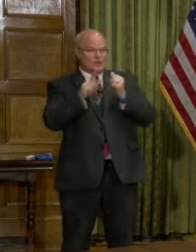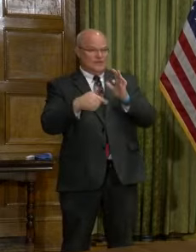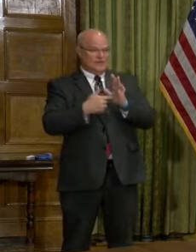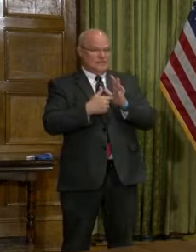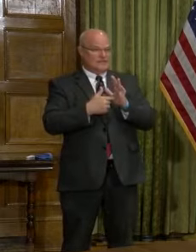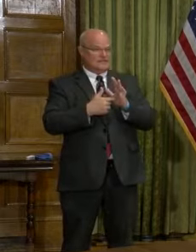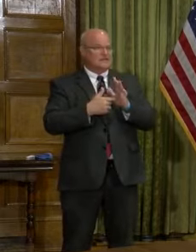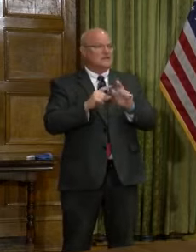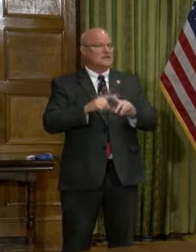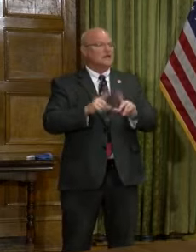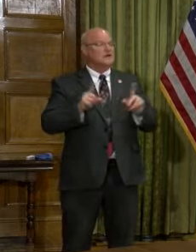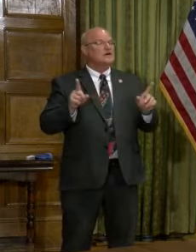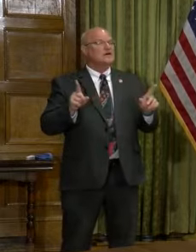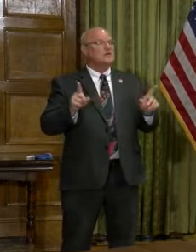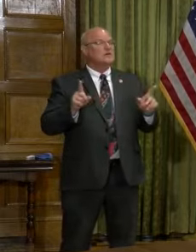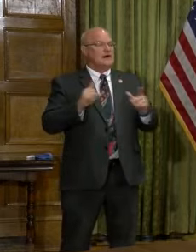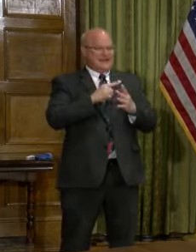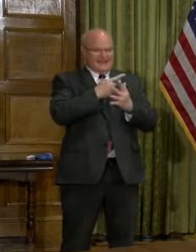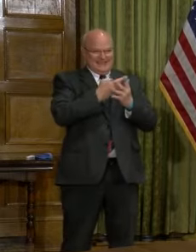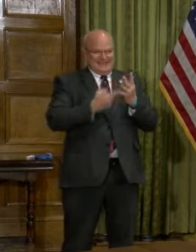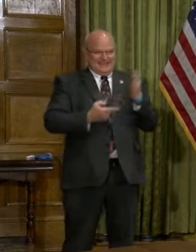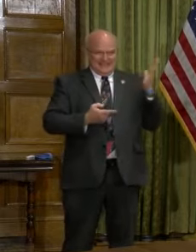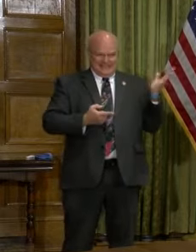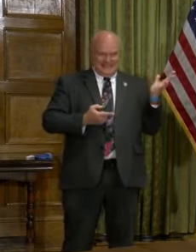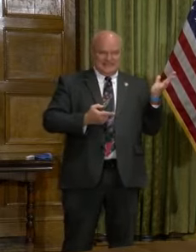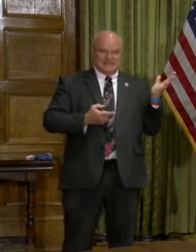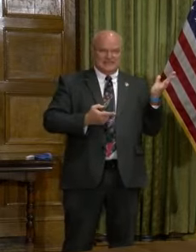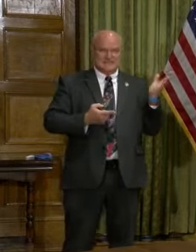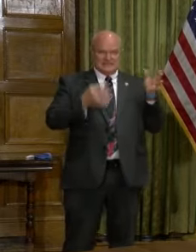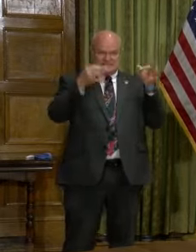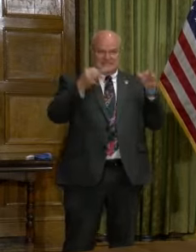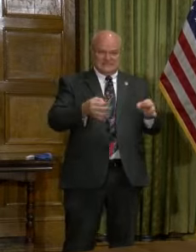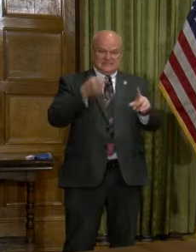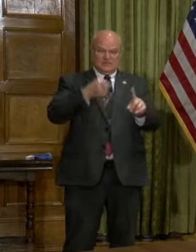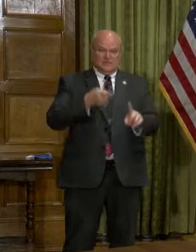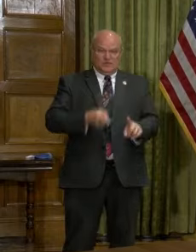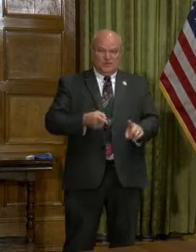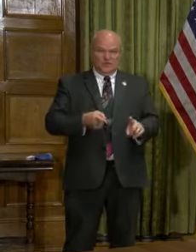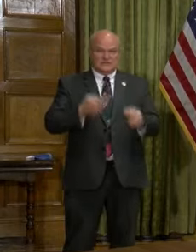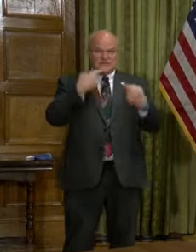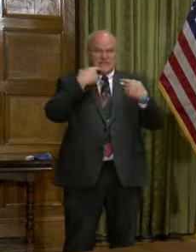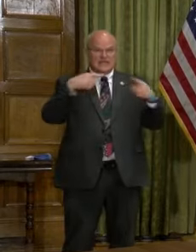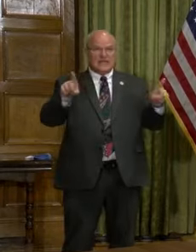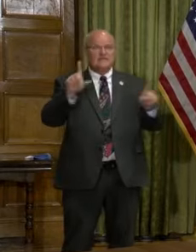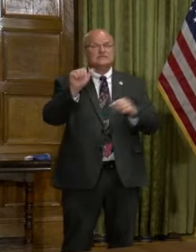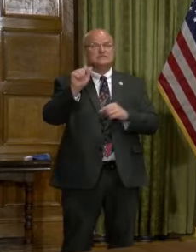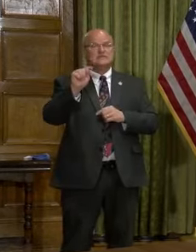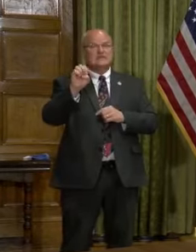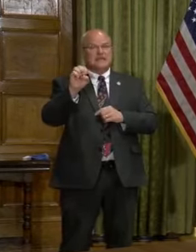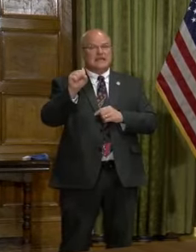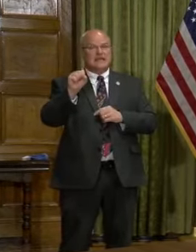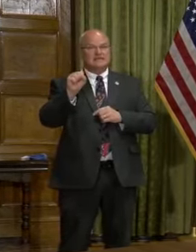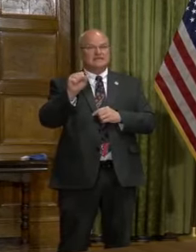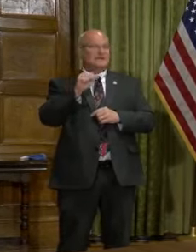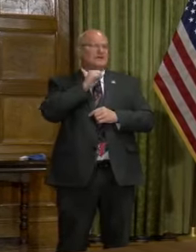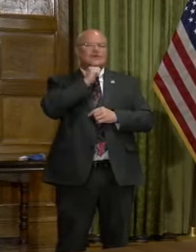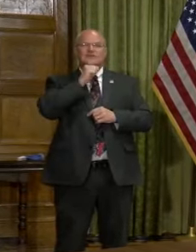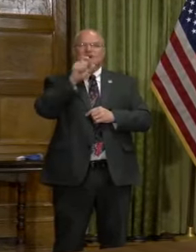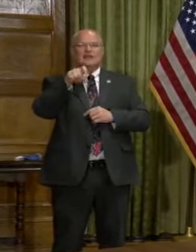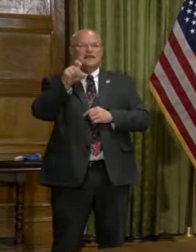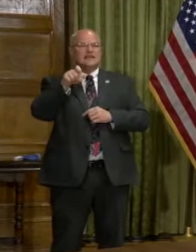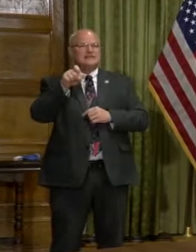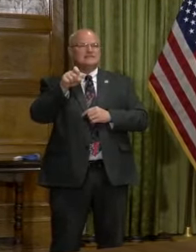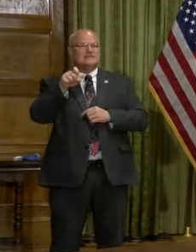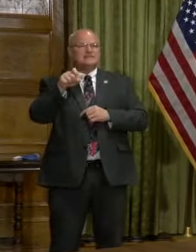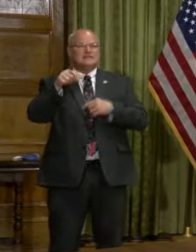this, but these decision points, announcement dates, are not necessarily